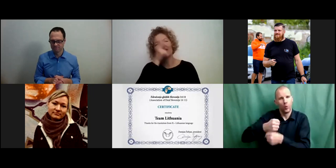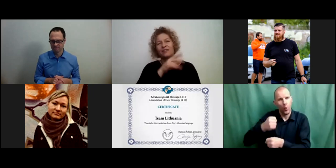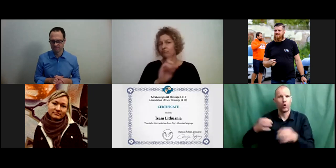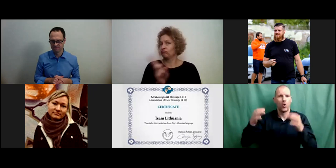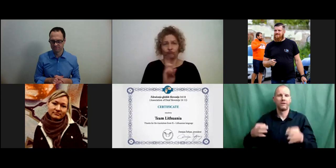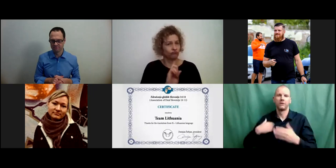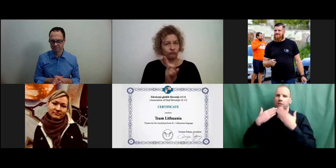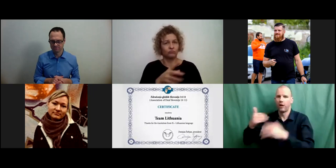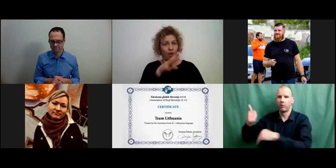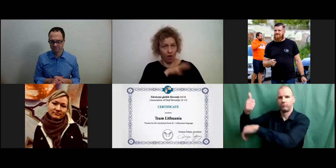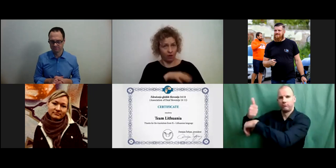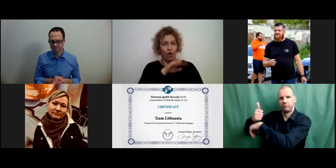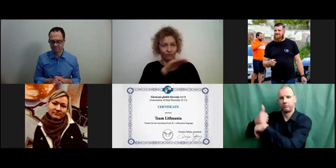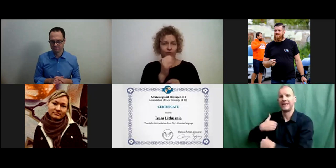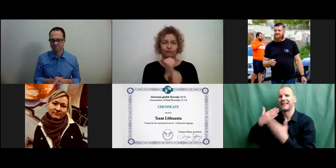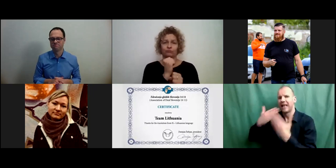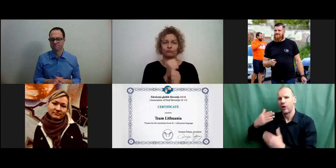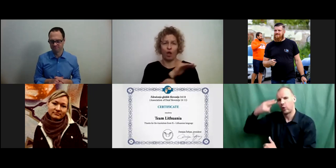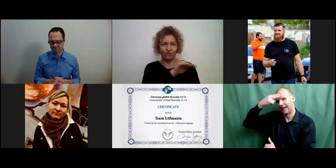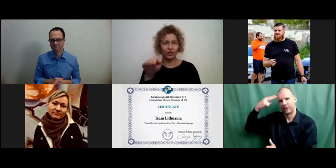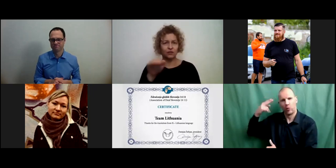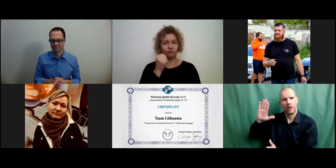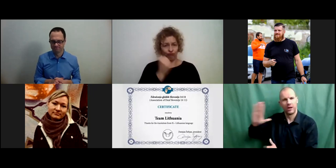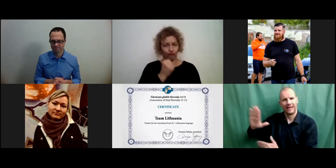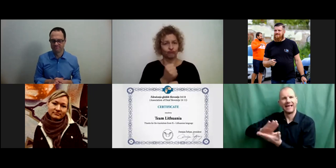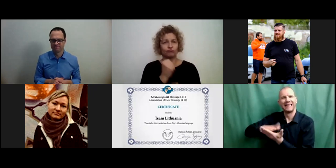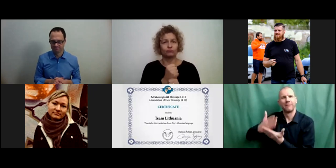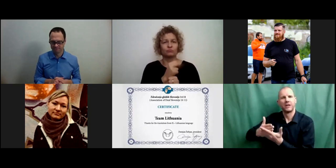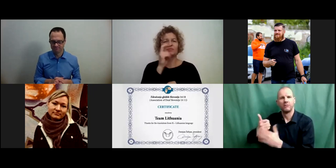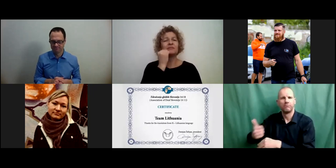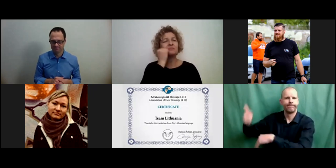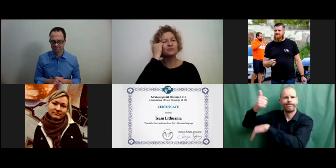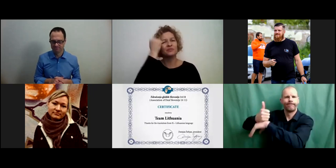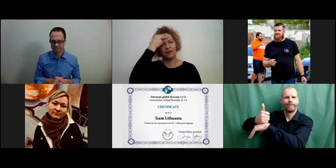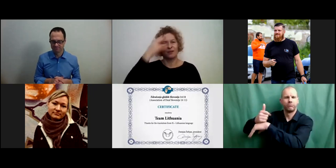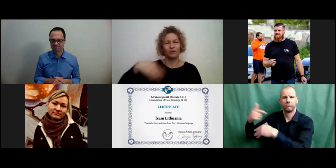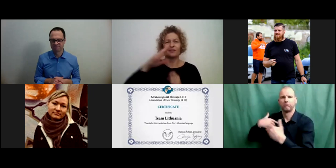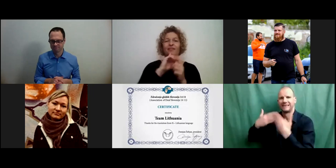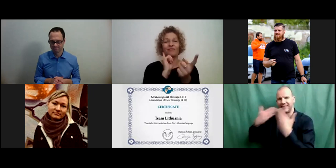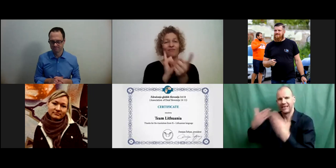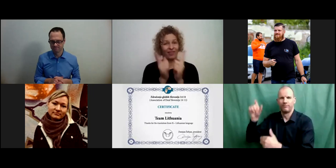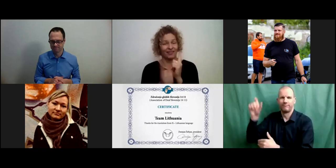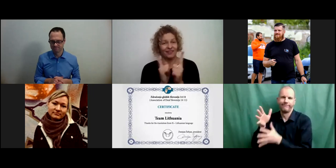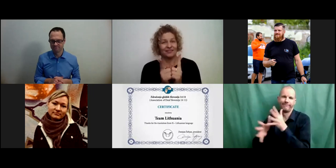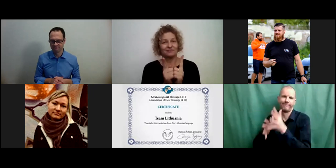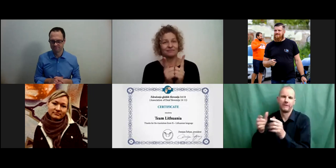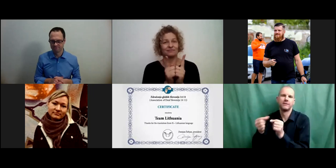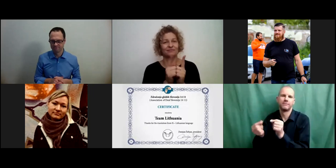paid. So I really thank the coordinator of the interpreting